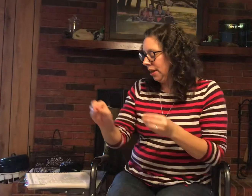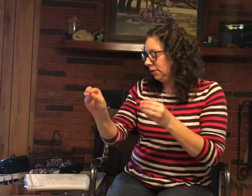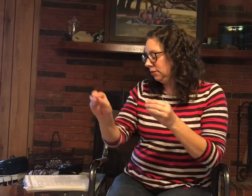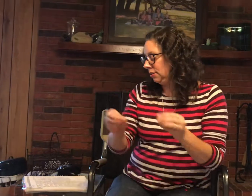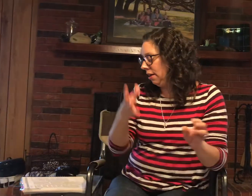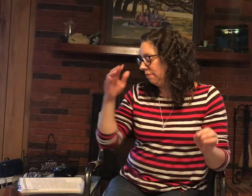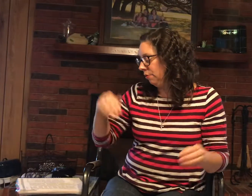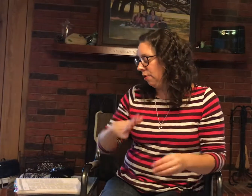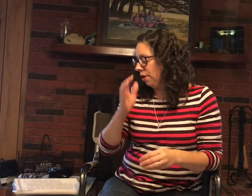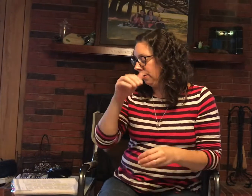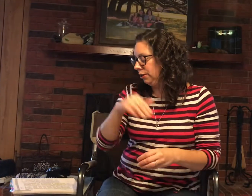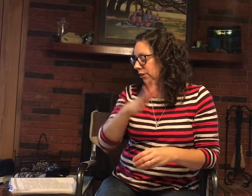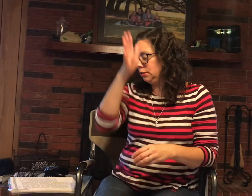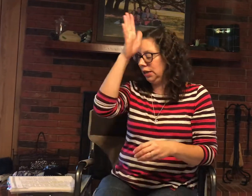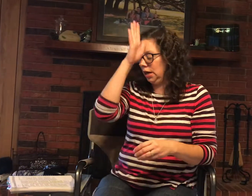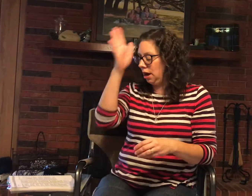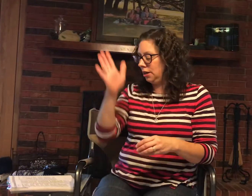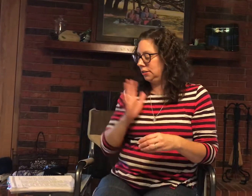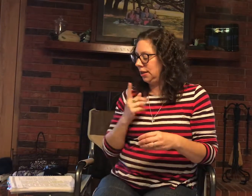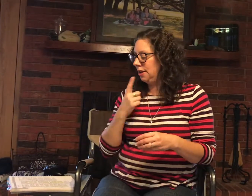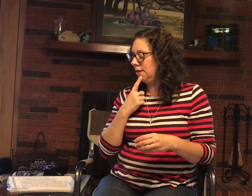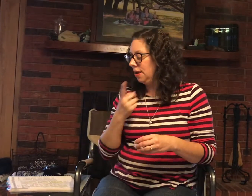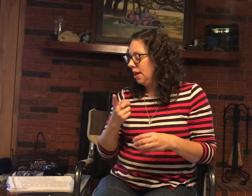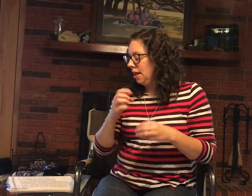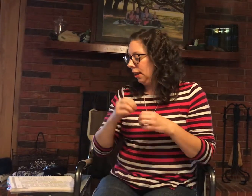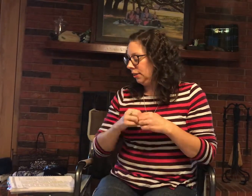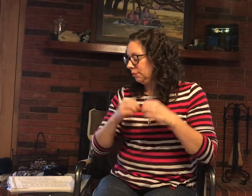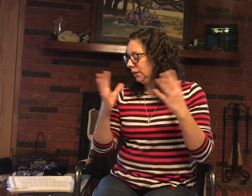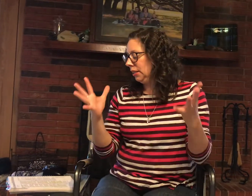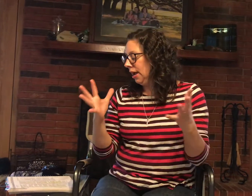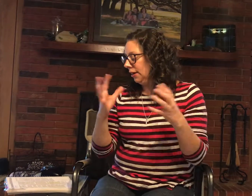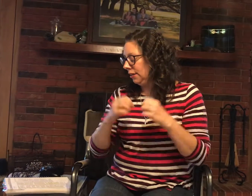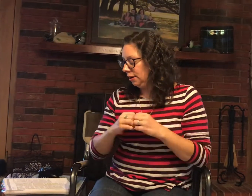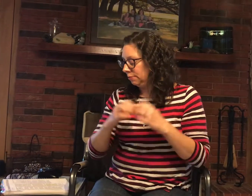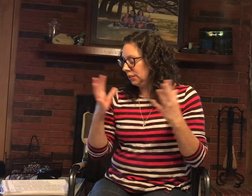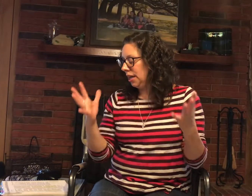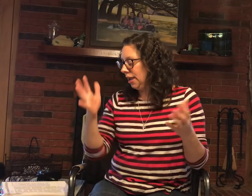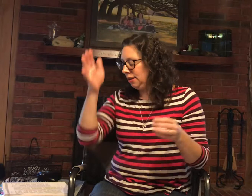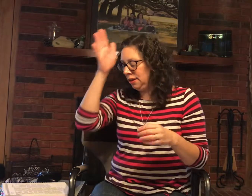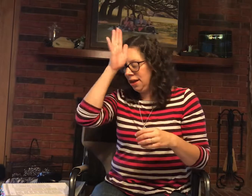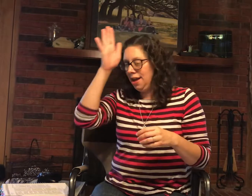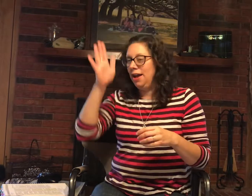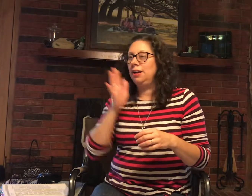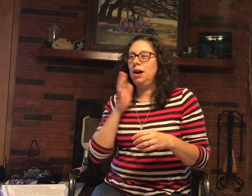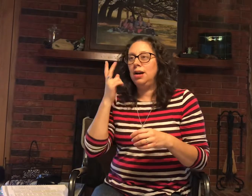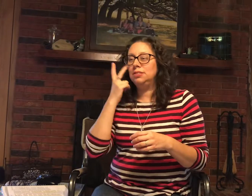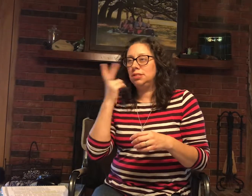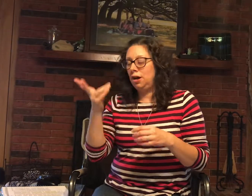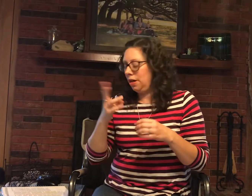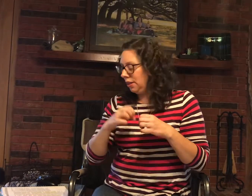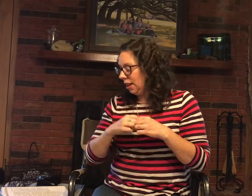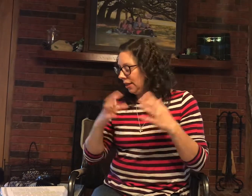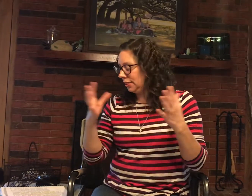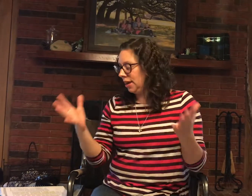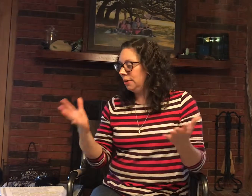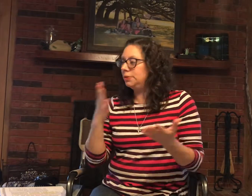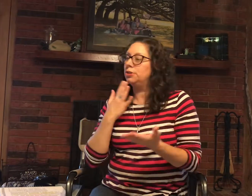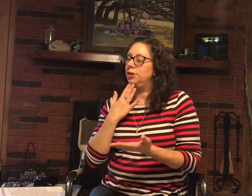face of the waters. And God said, let there be light, and there was light. And God saw the light that it was